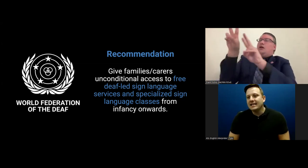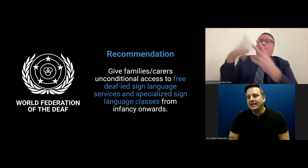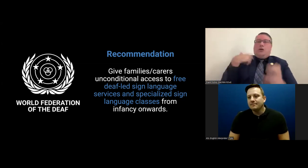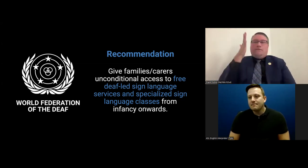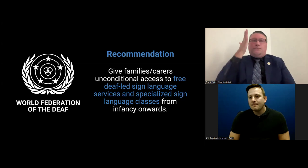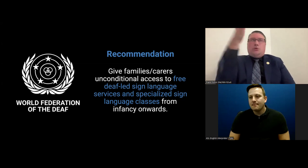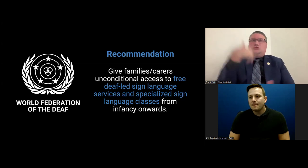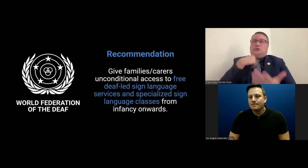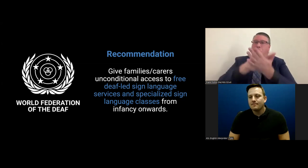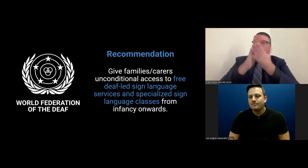identity.